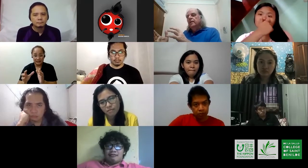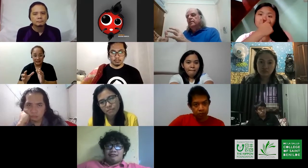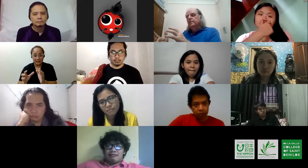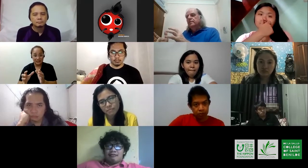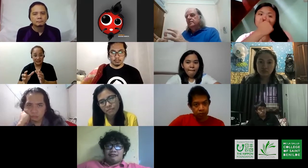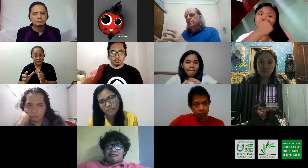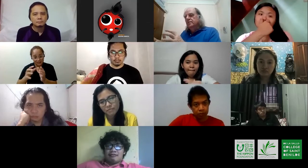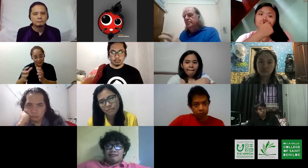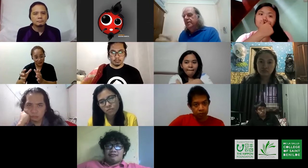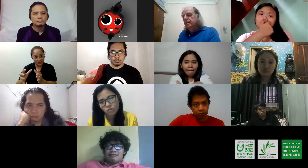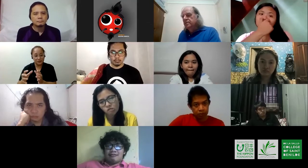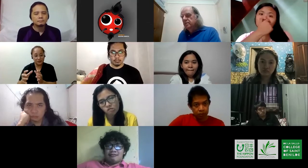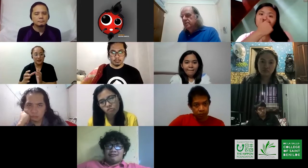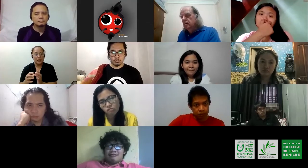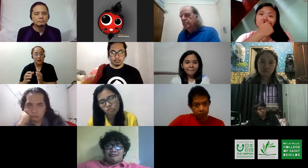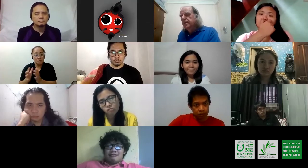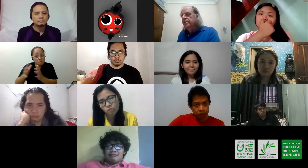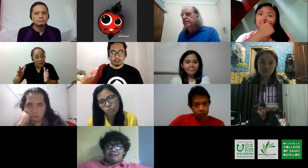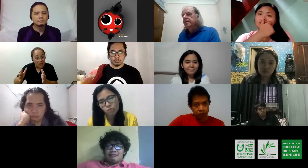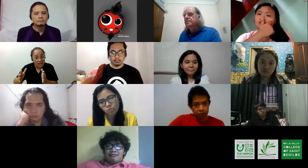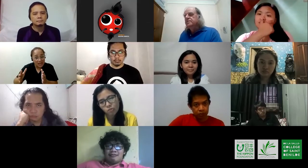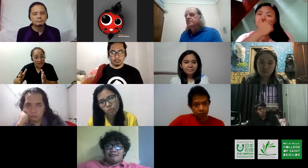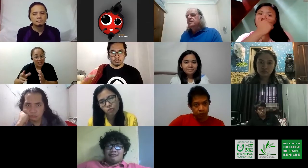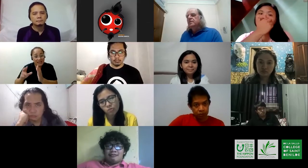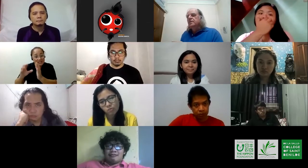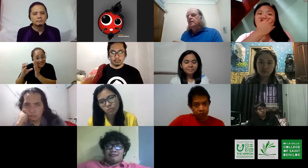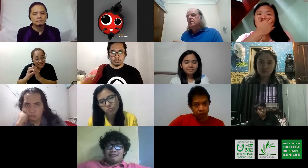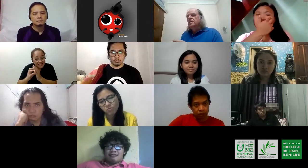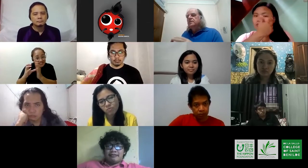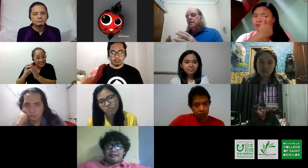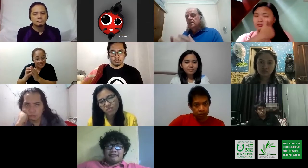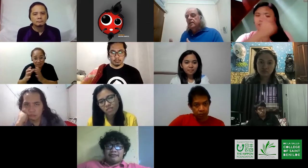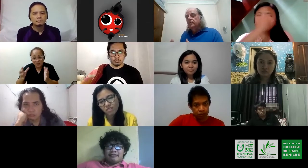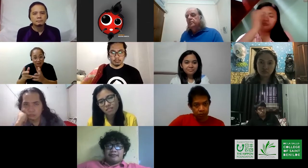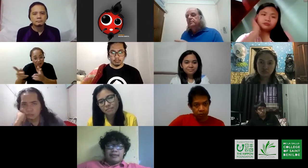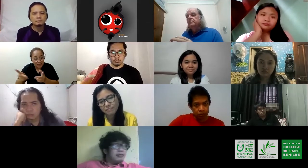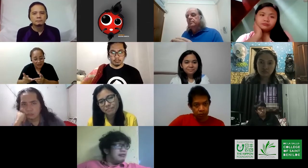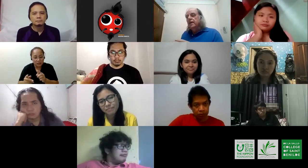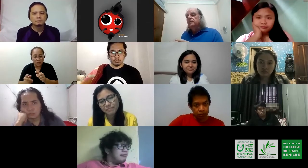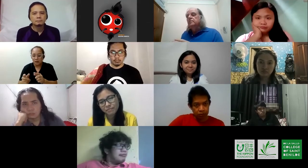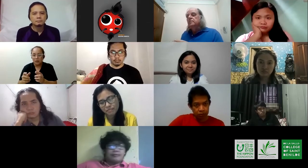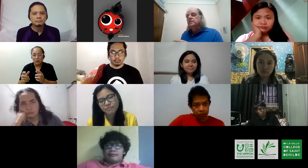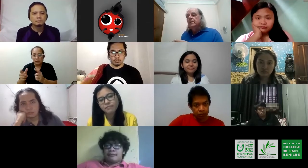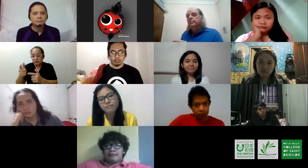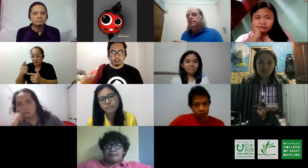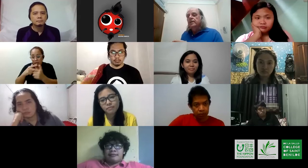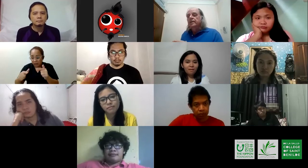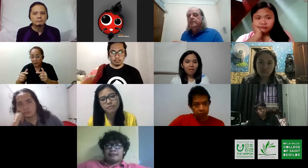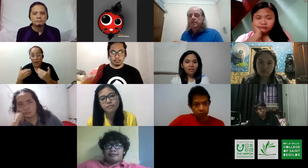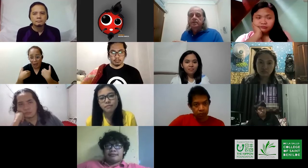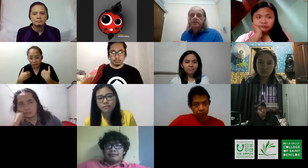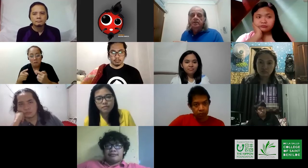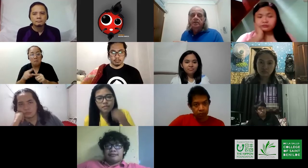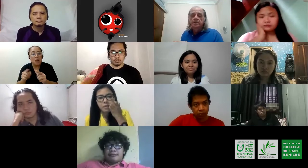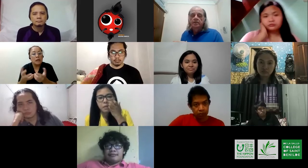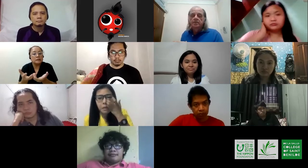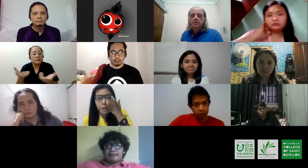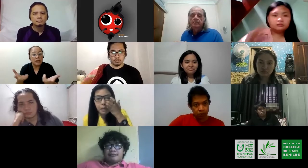And the big urban areas, sign language, but separate identity, separate